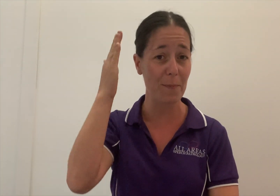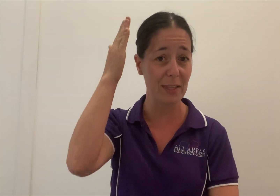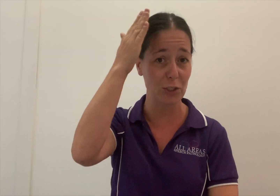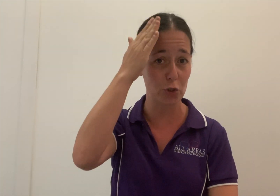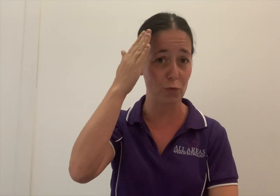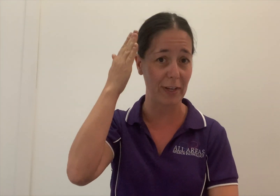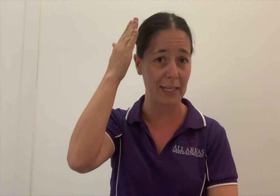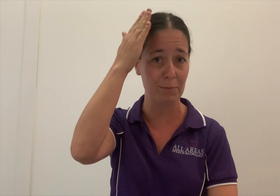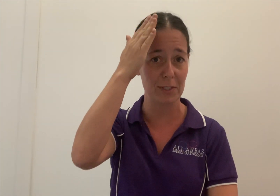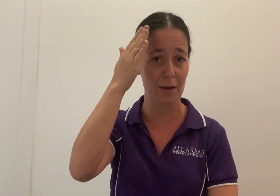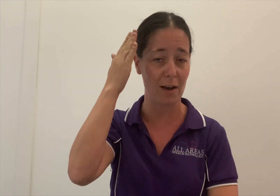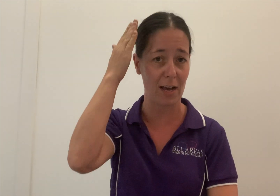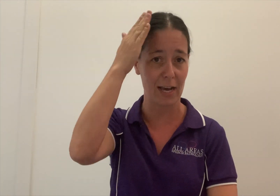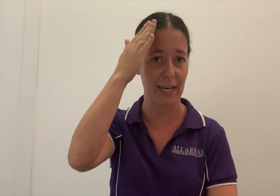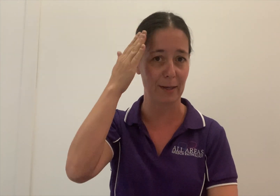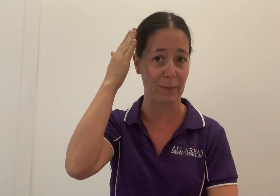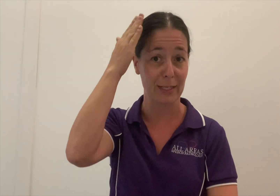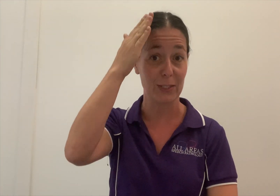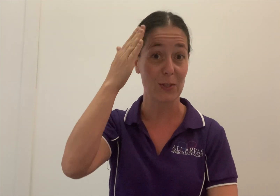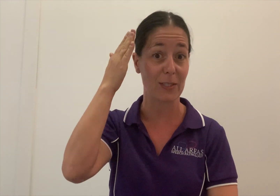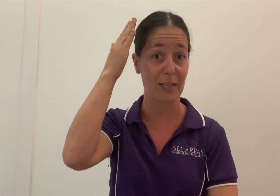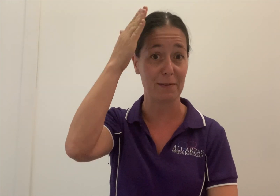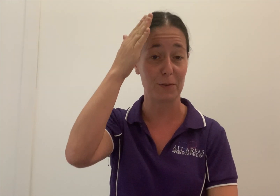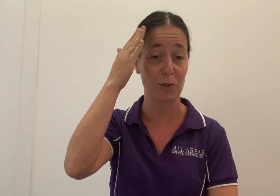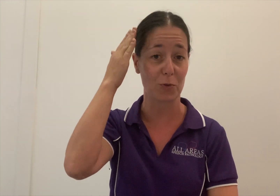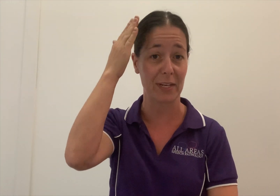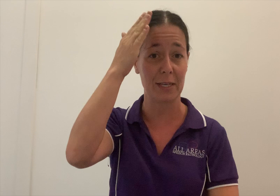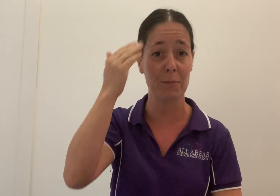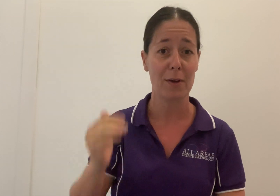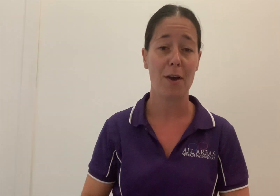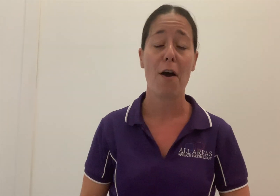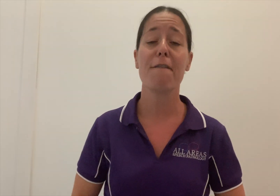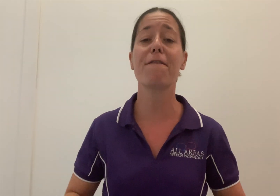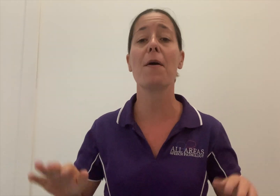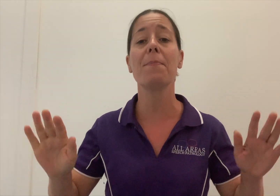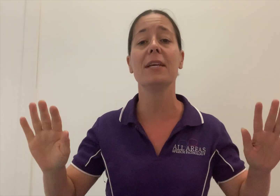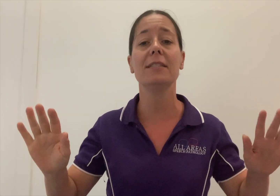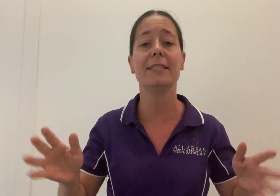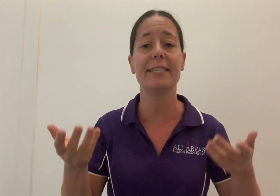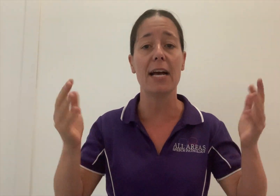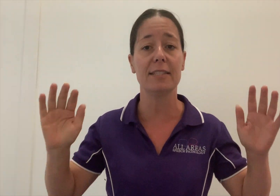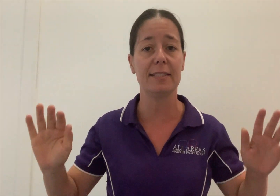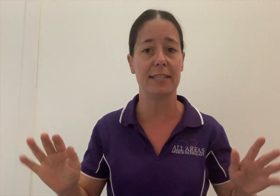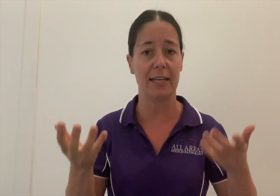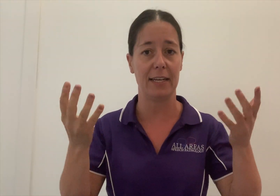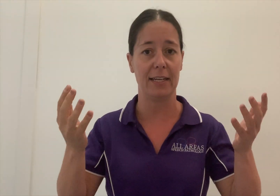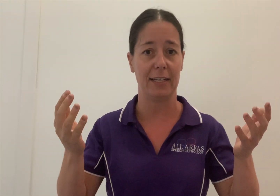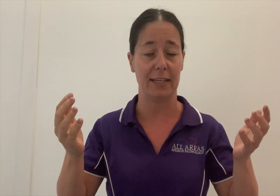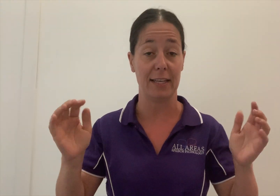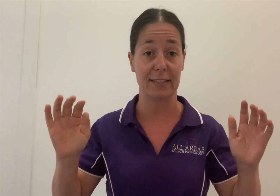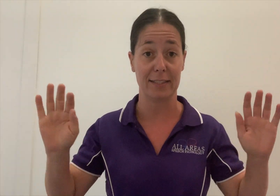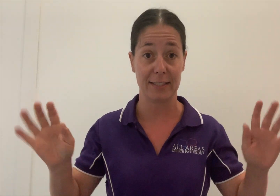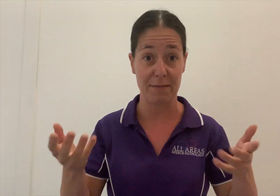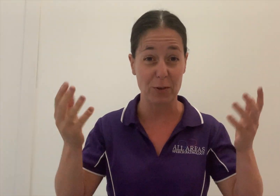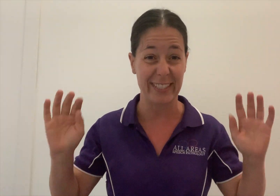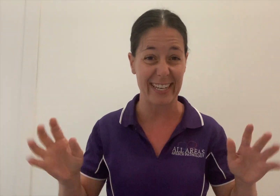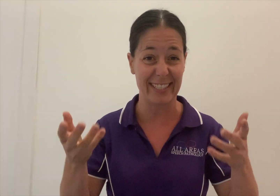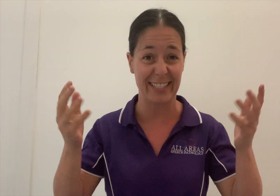the dream time. So the sign for dream. From the dusty, that's the sign for